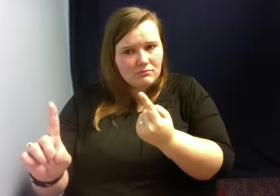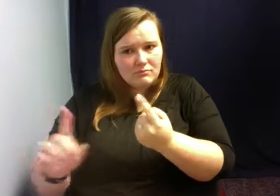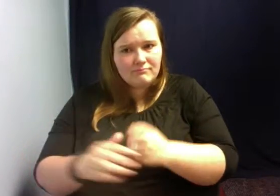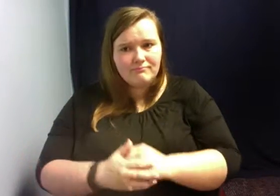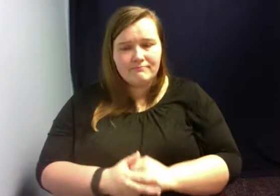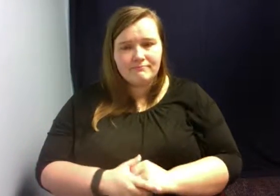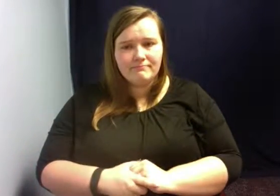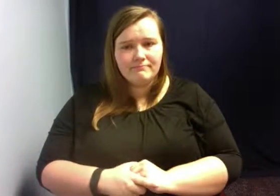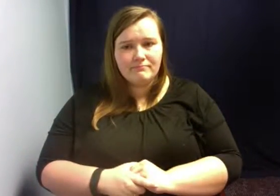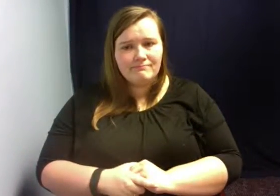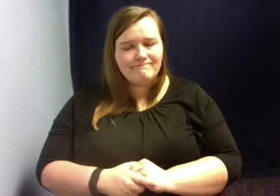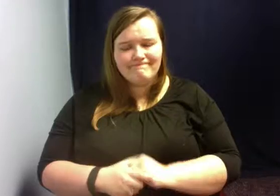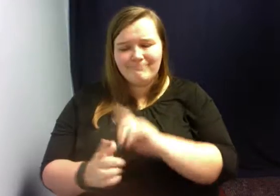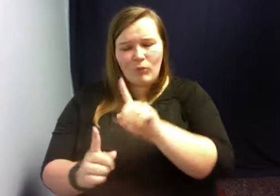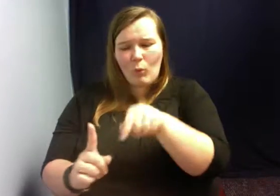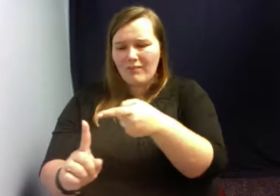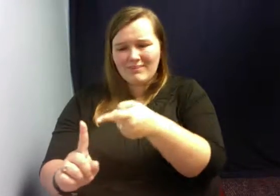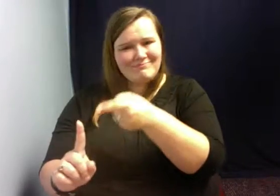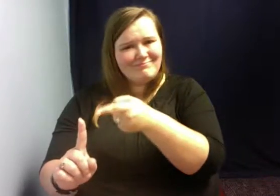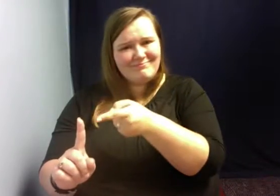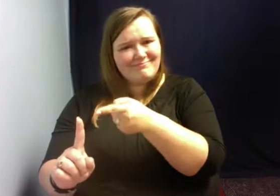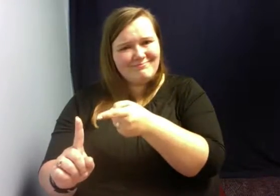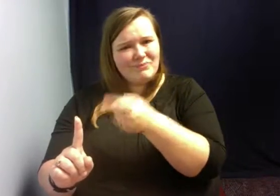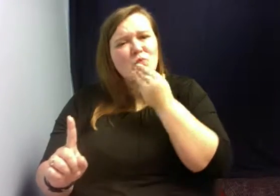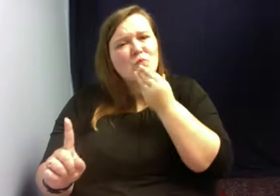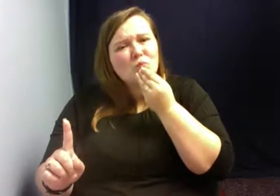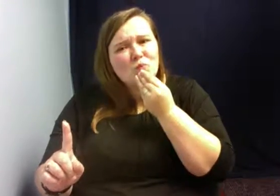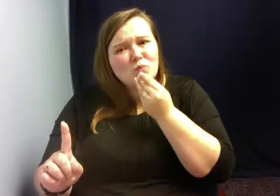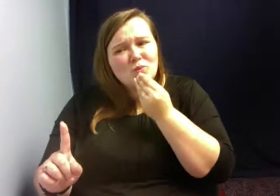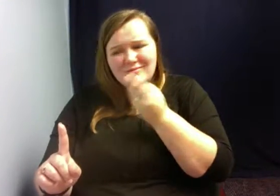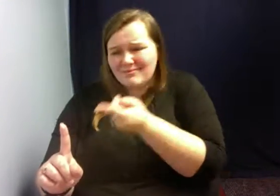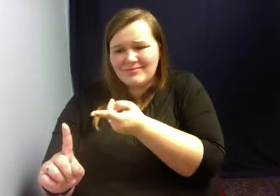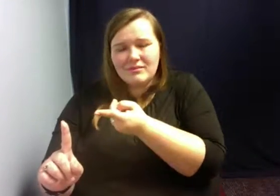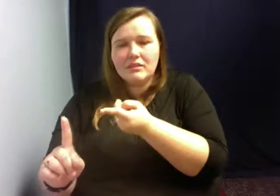The only thing. And unfortunately, the stats, they tell the same